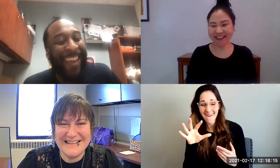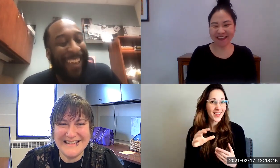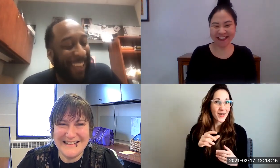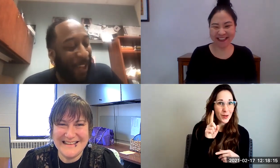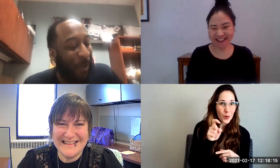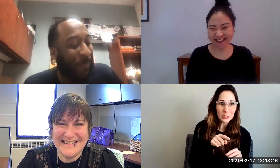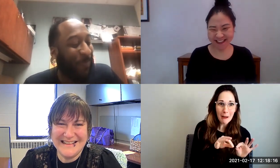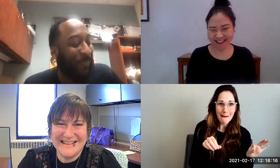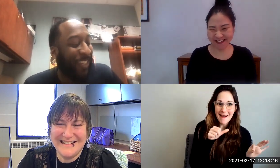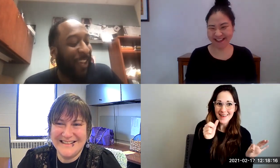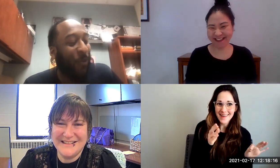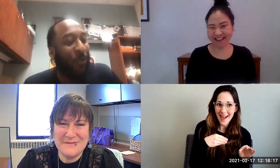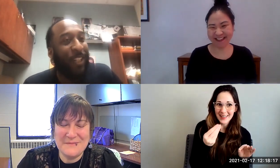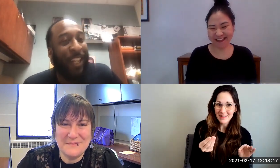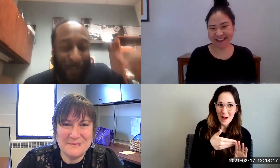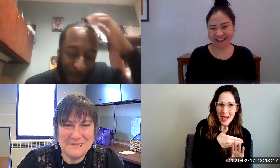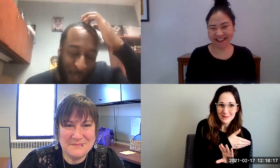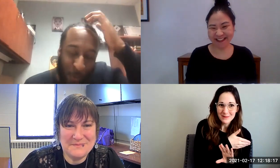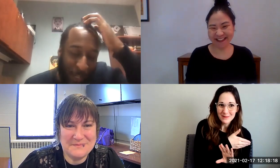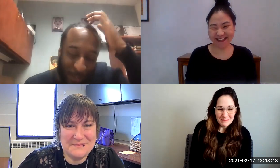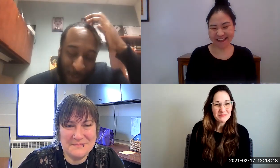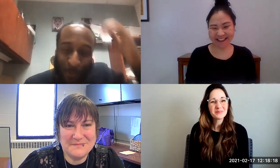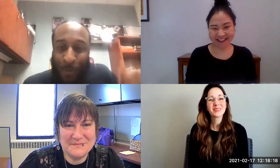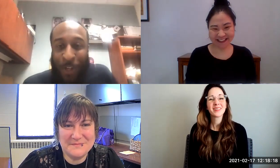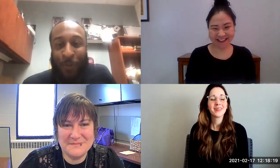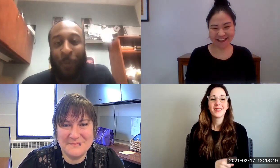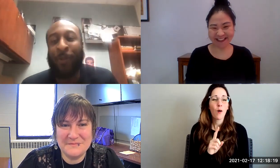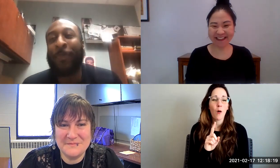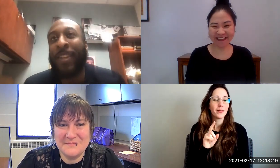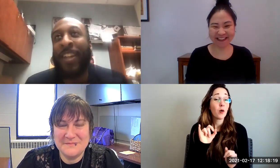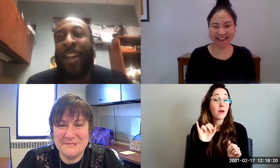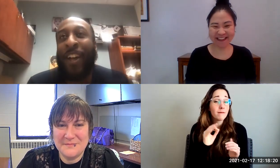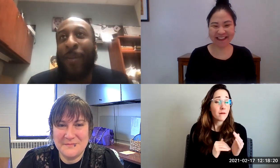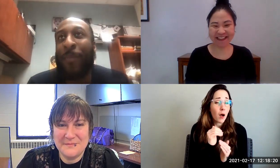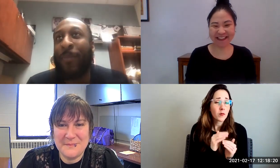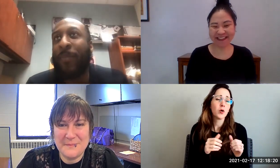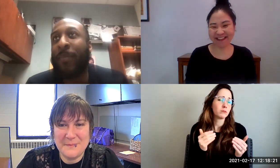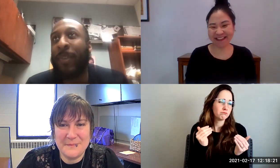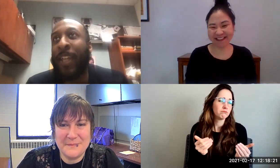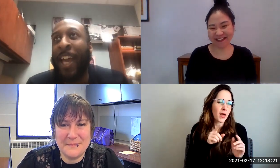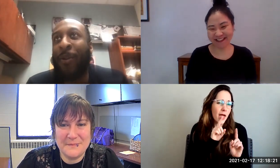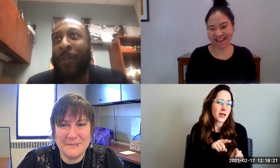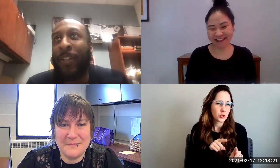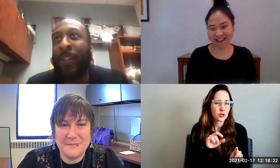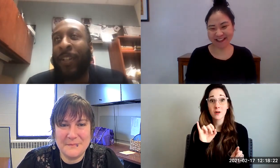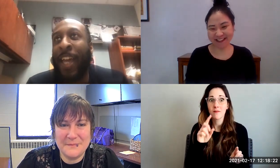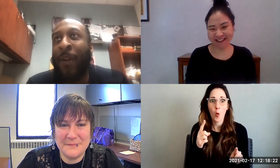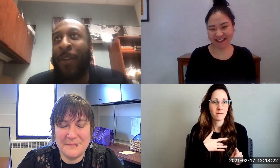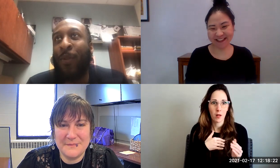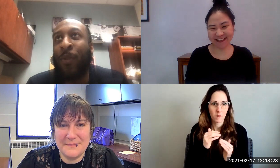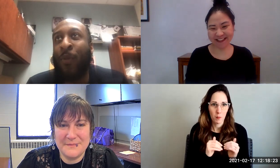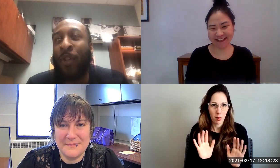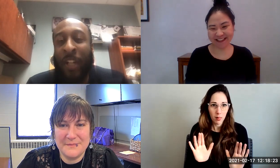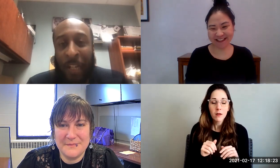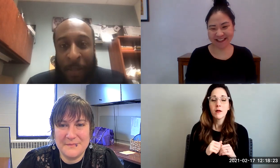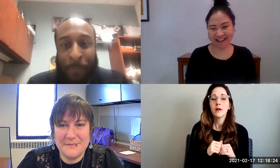Ooh. um, and only answer it if you feel comfortable. Um, how have